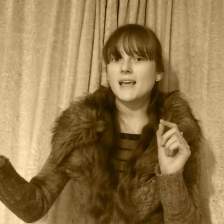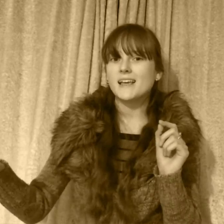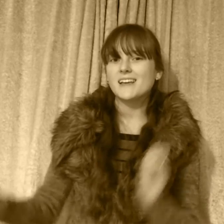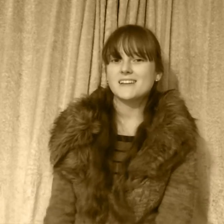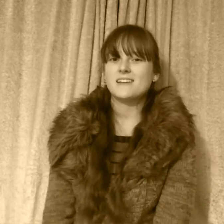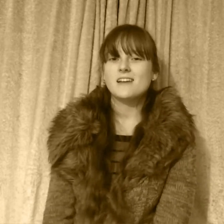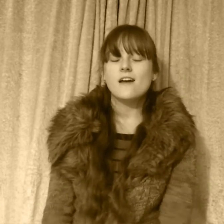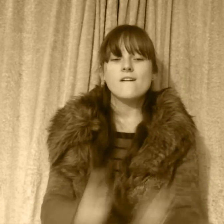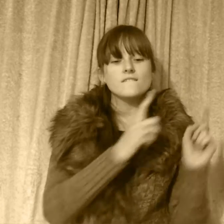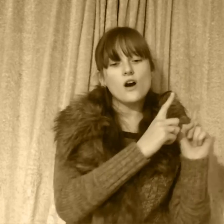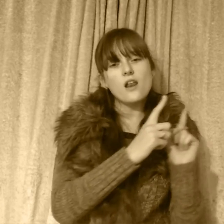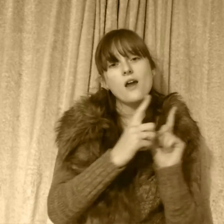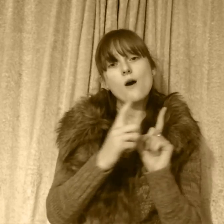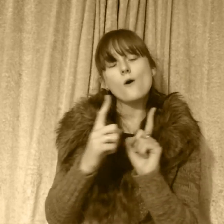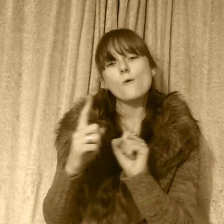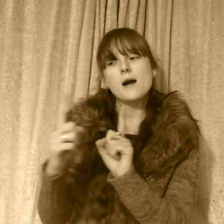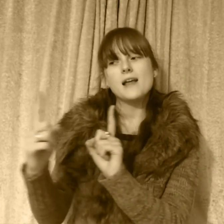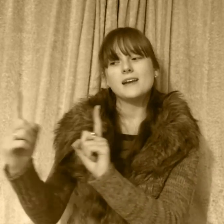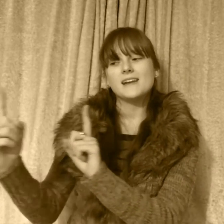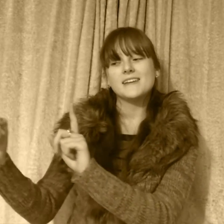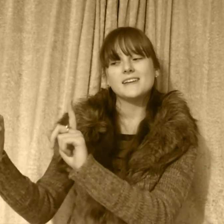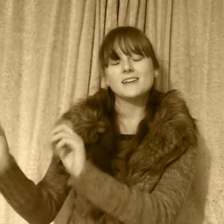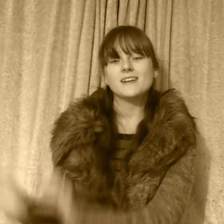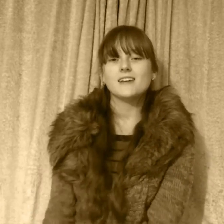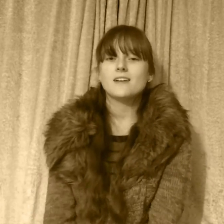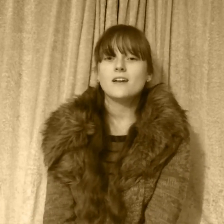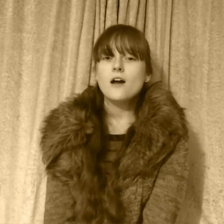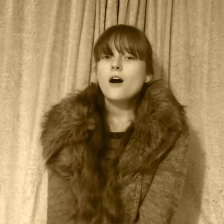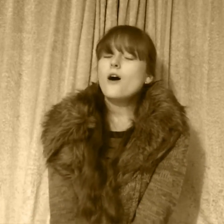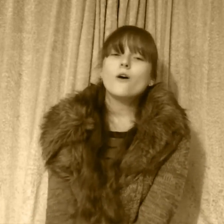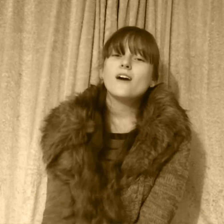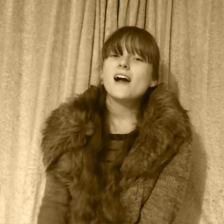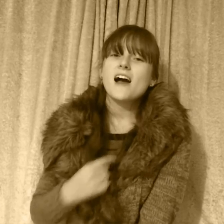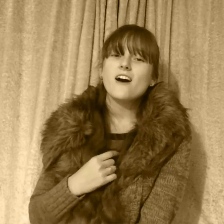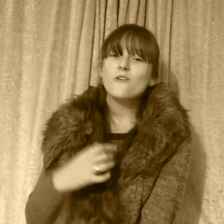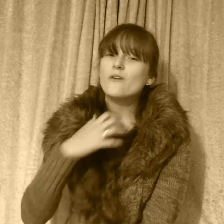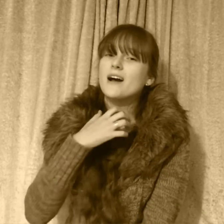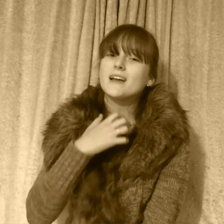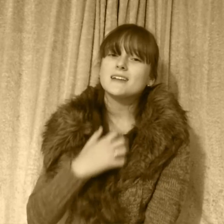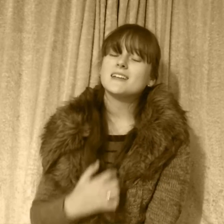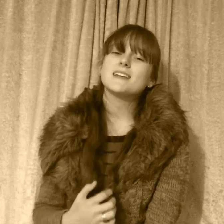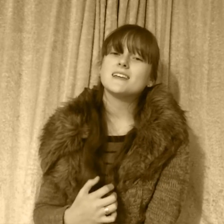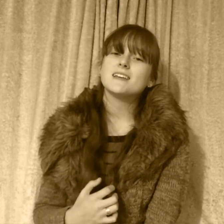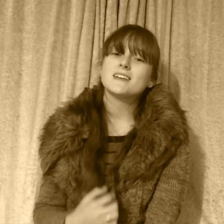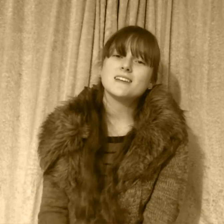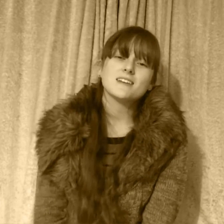Follow my lead Follow Follow my I need